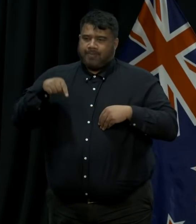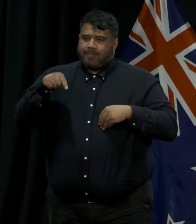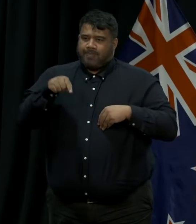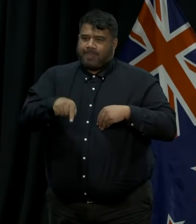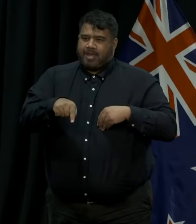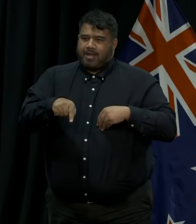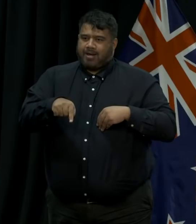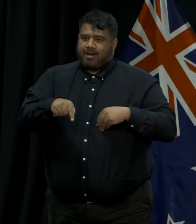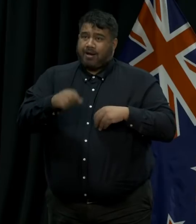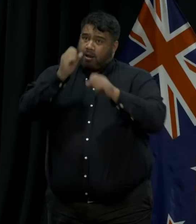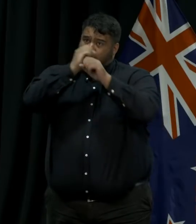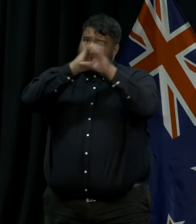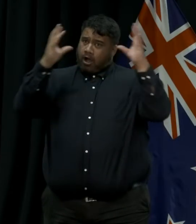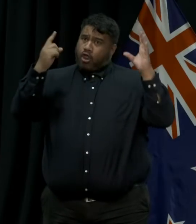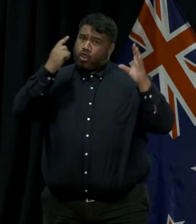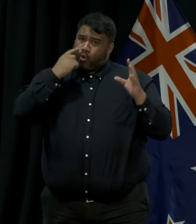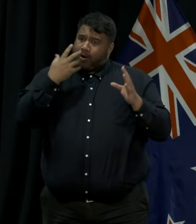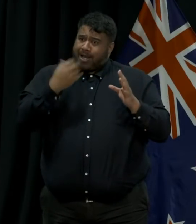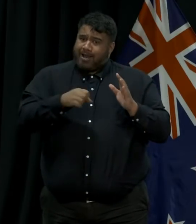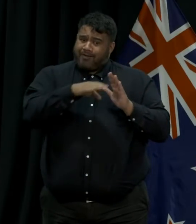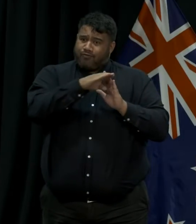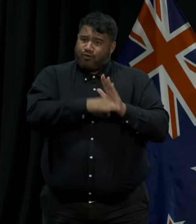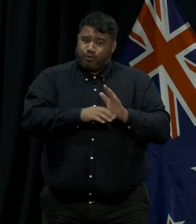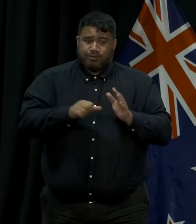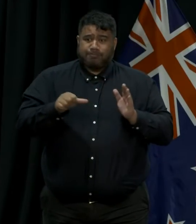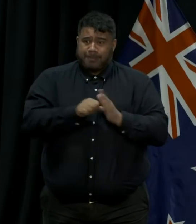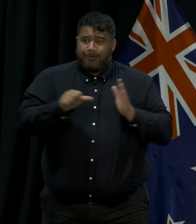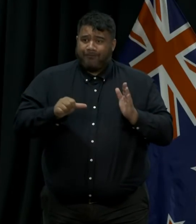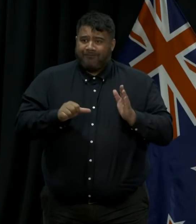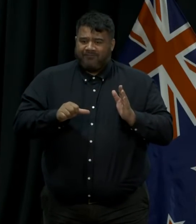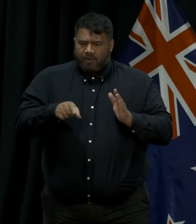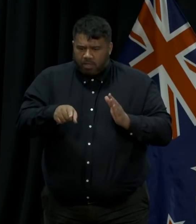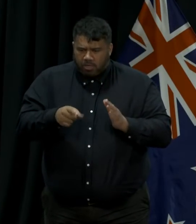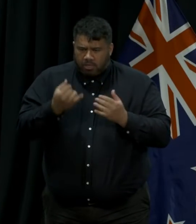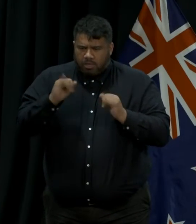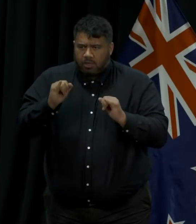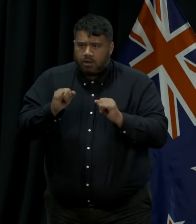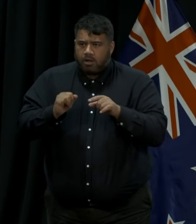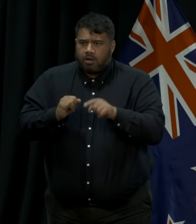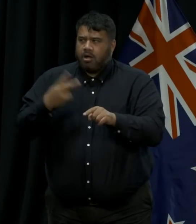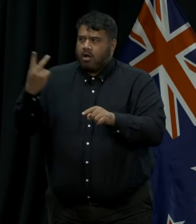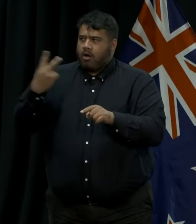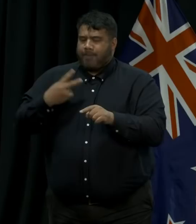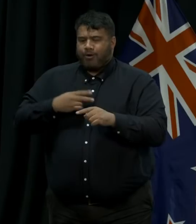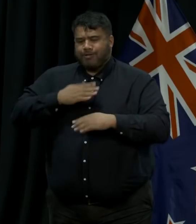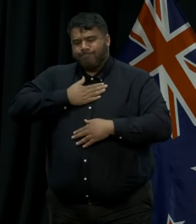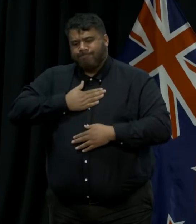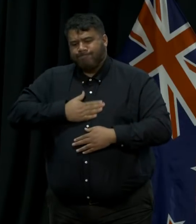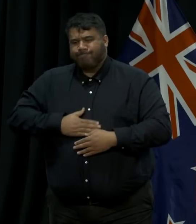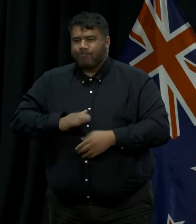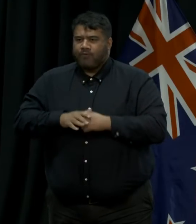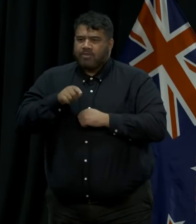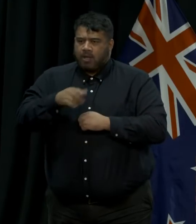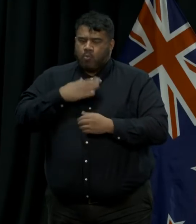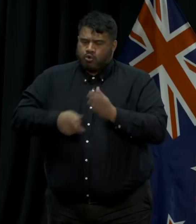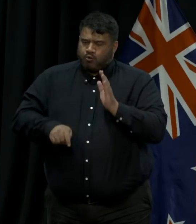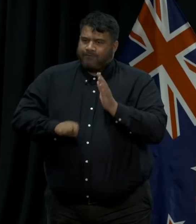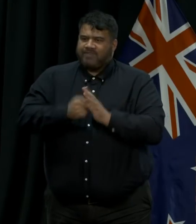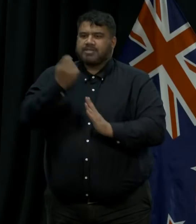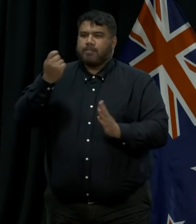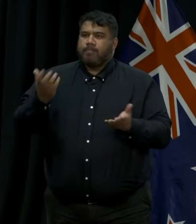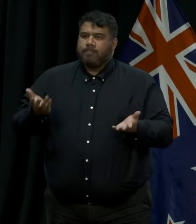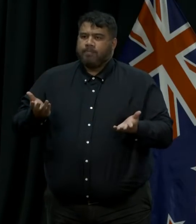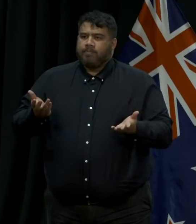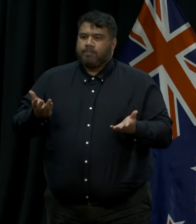counter to what we were told was happening at the border. Our job is to fix the situation. I also remind people that the Minister